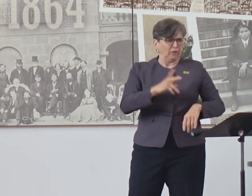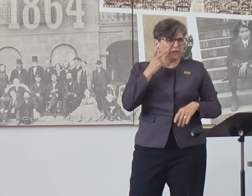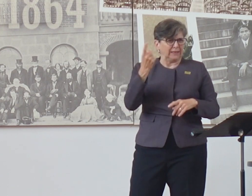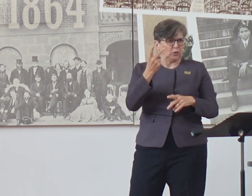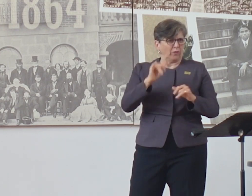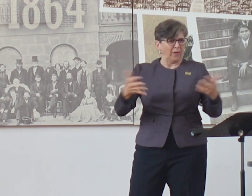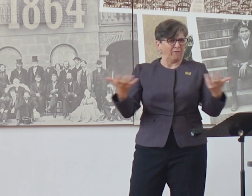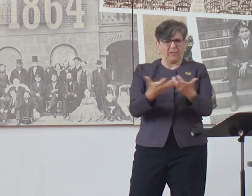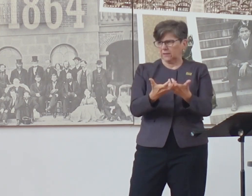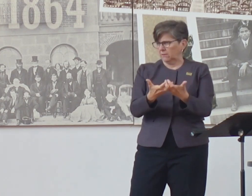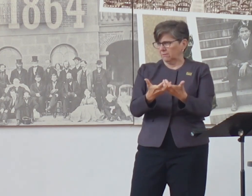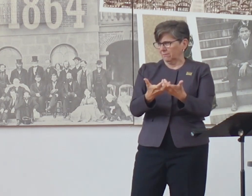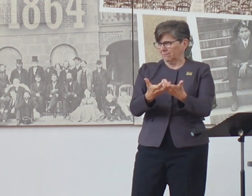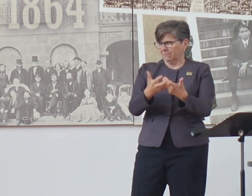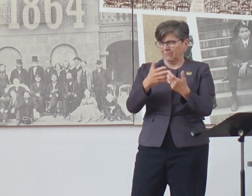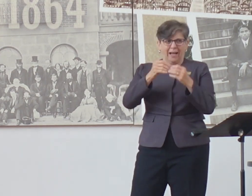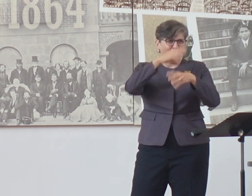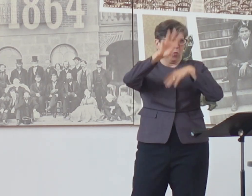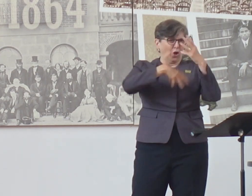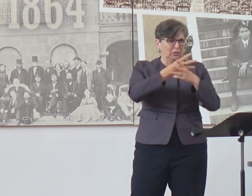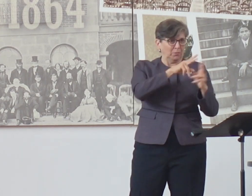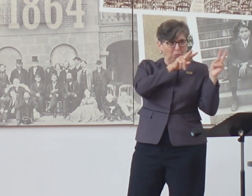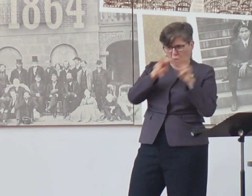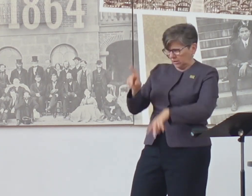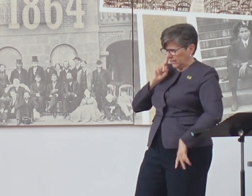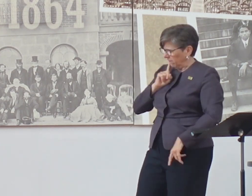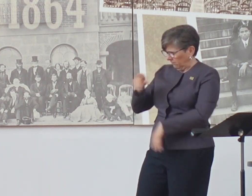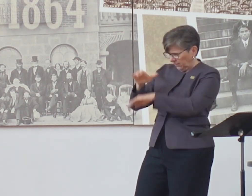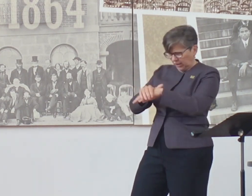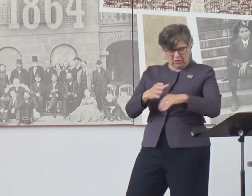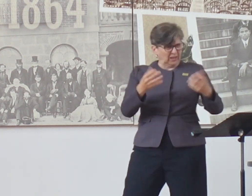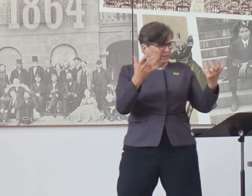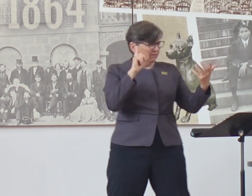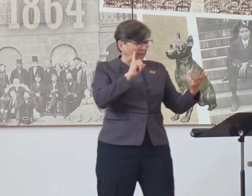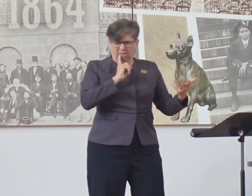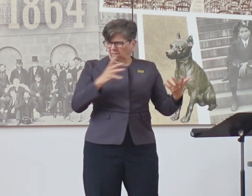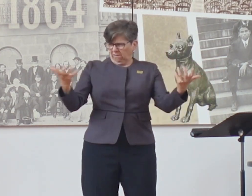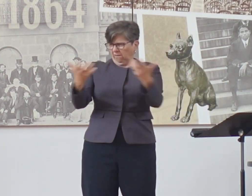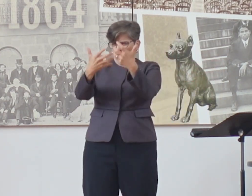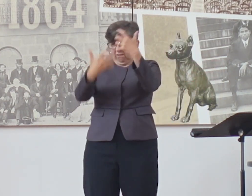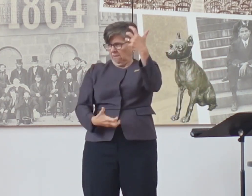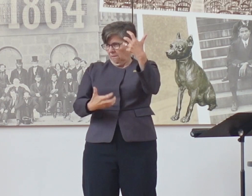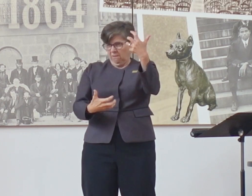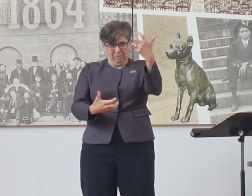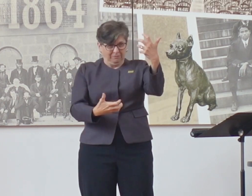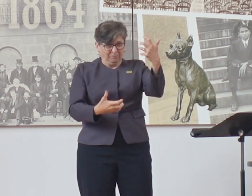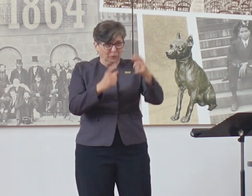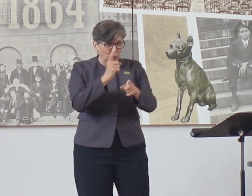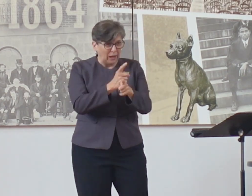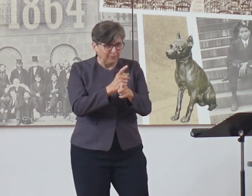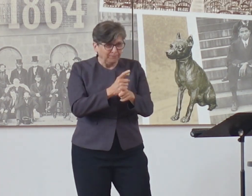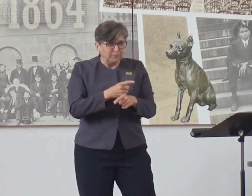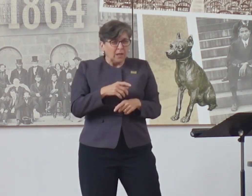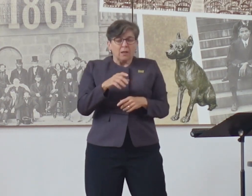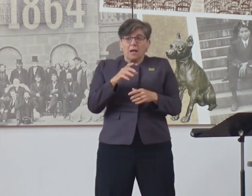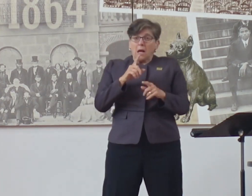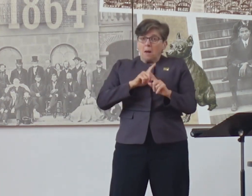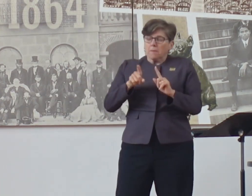a deaf person to teach English was seen to be a little certain that was something that the world would never imagine. How could a deaf person teach English? It didn't seem to